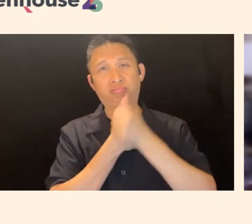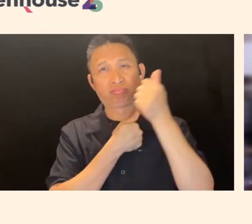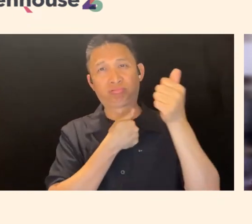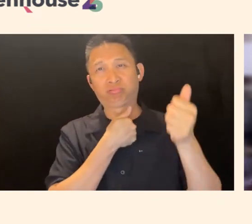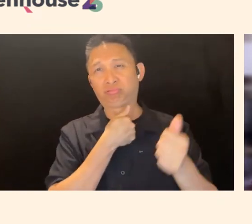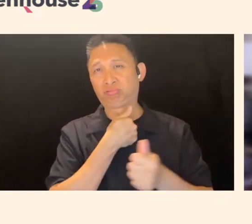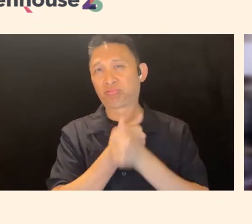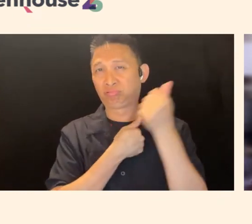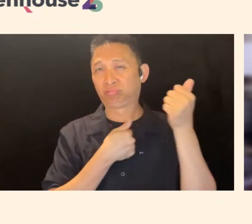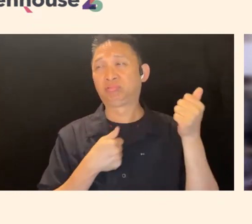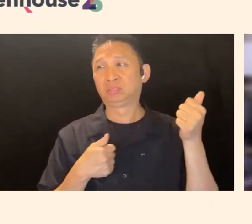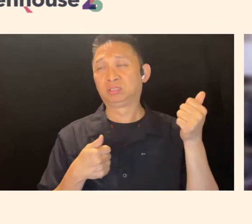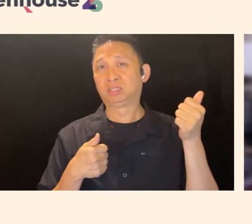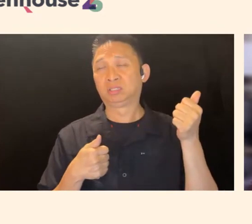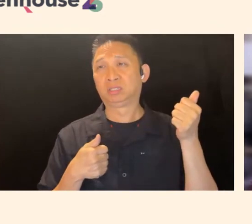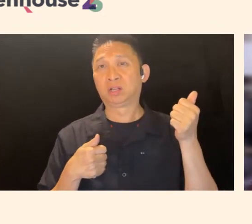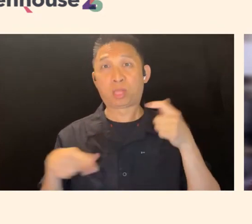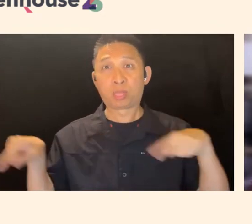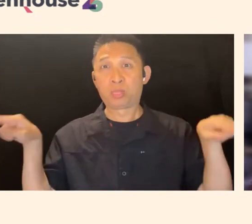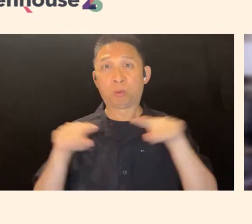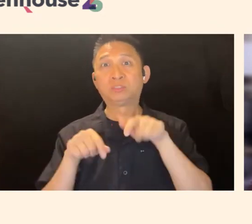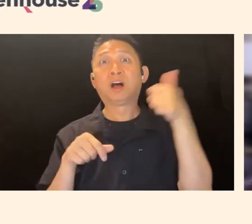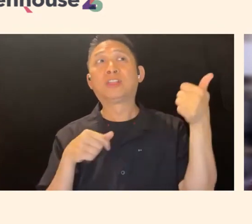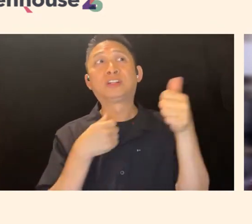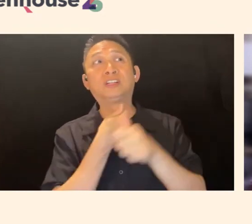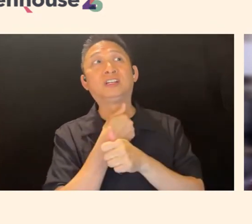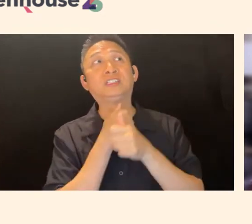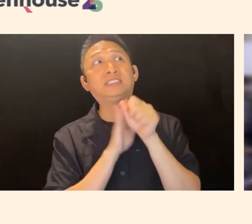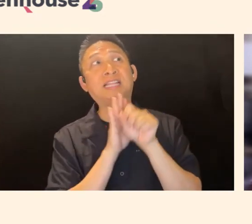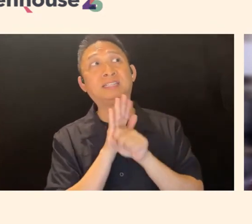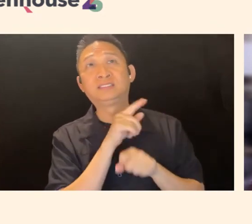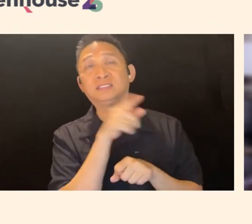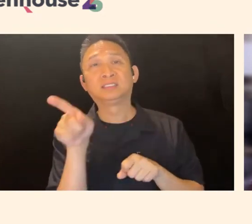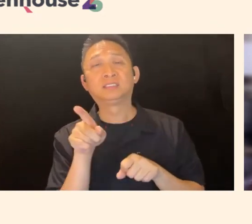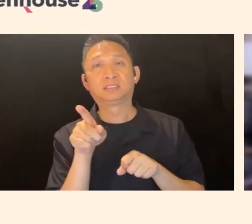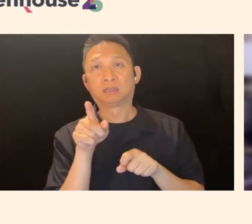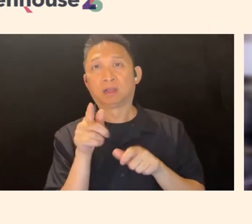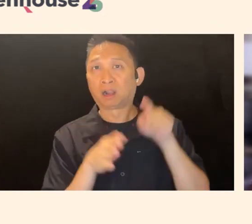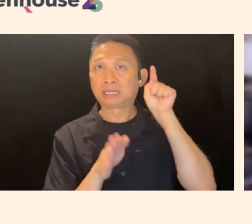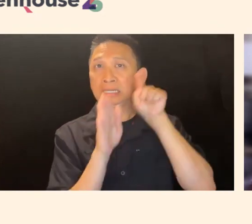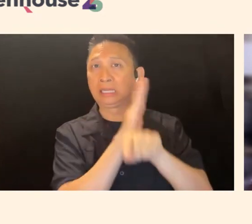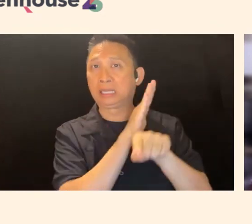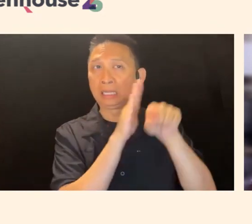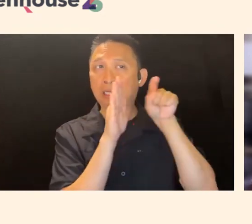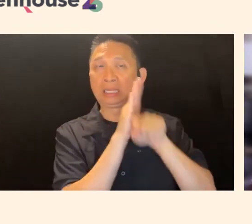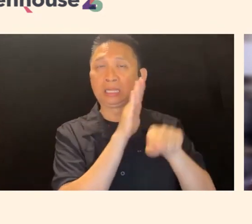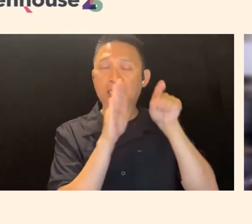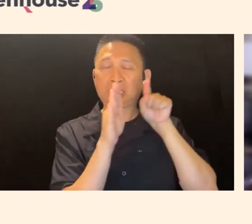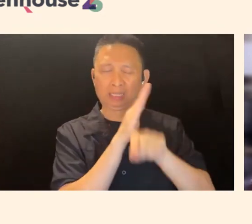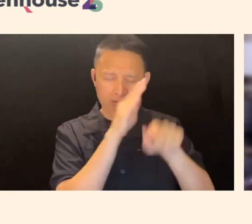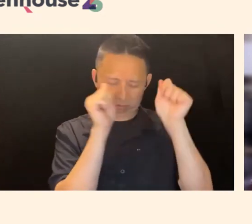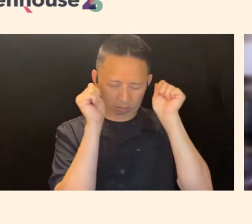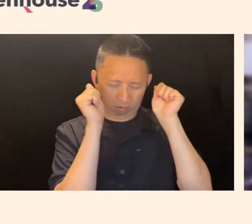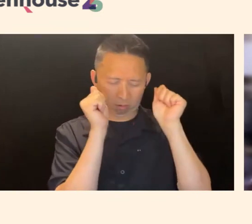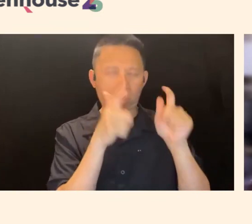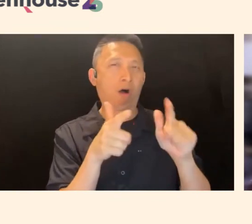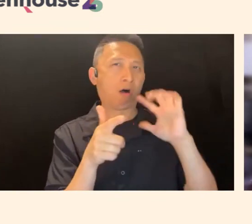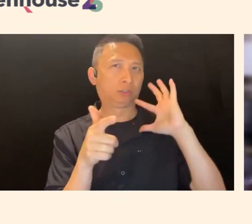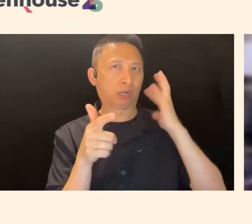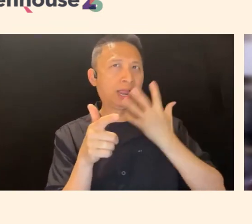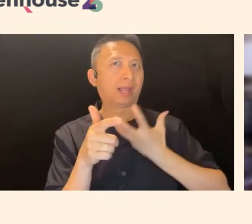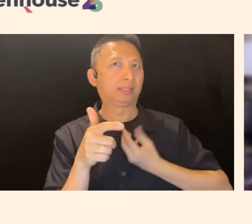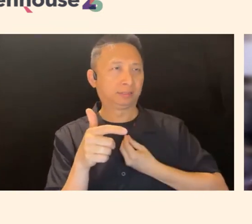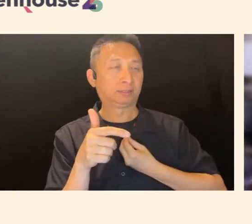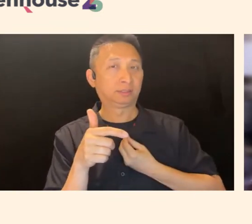systemic genocide on the trans community has been completely overwhelming.